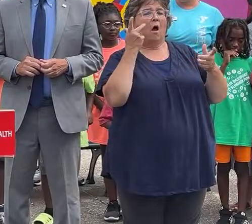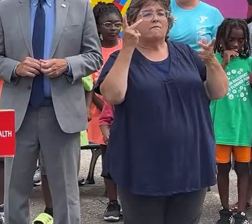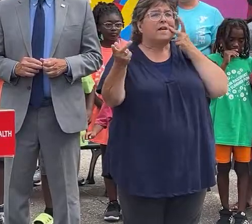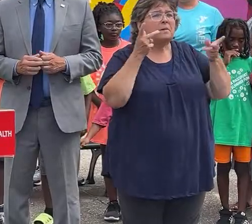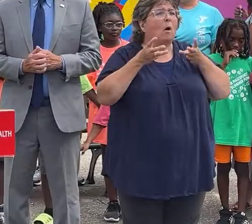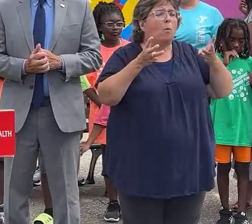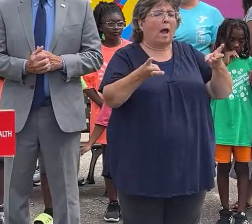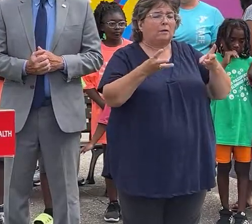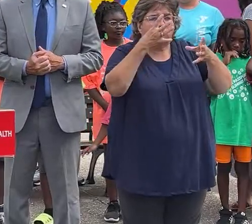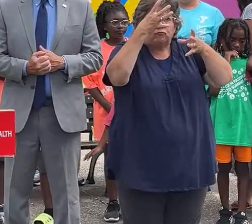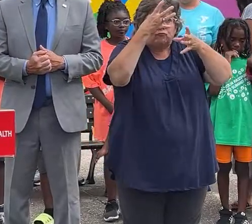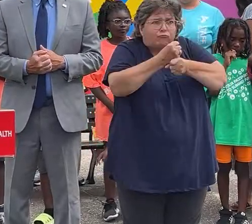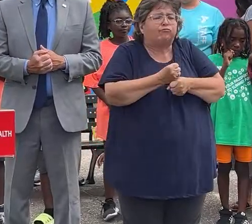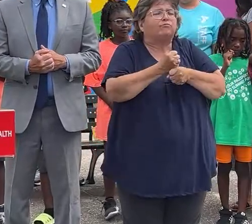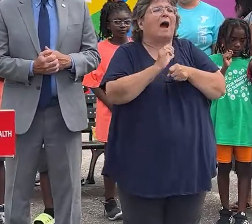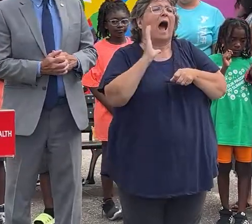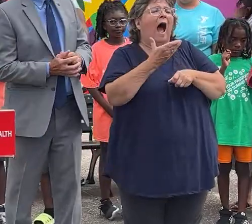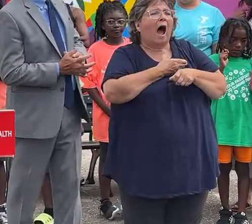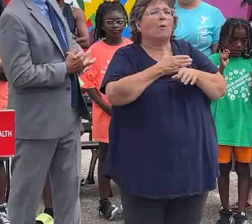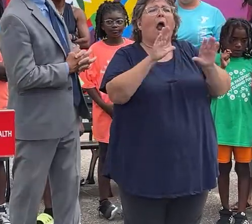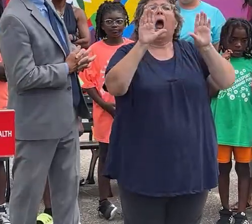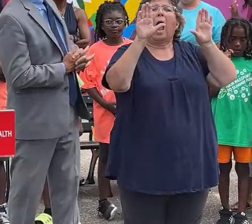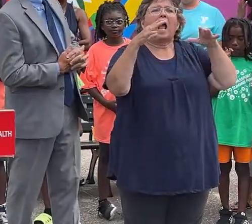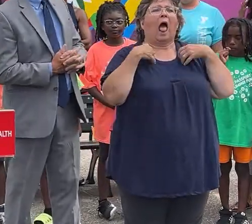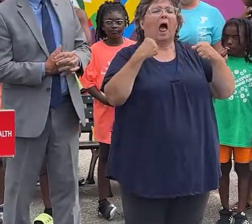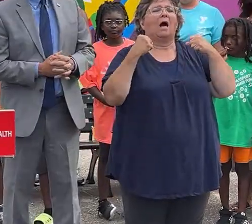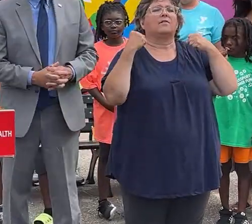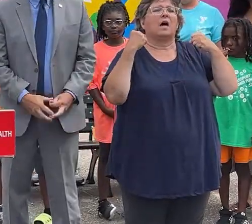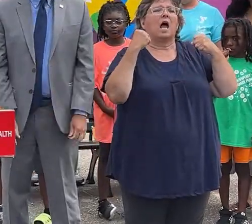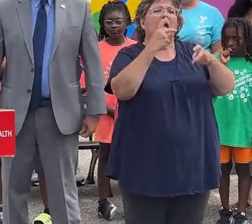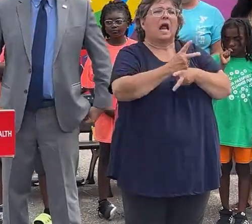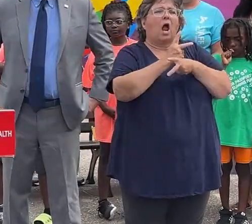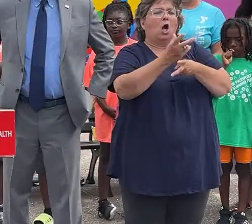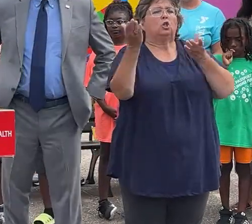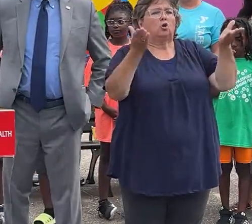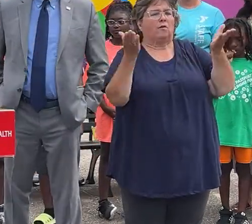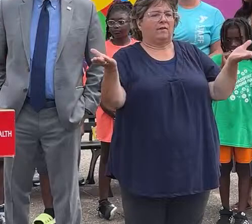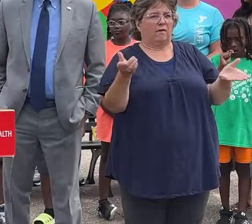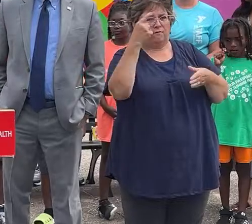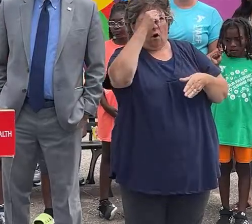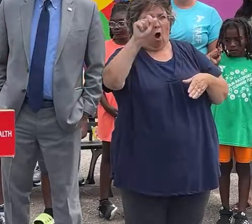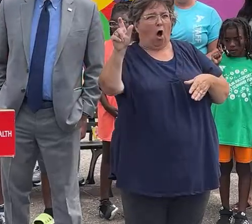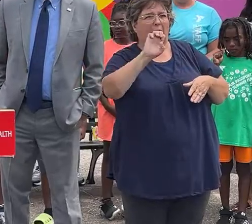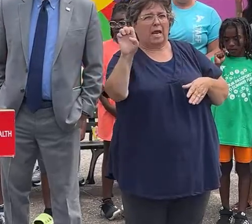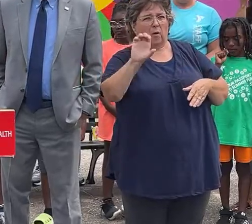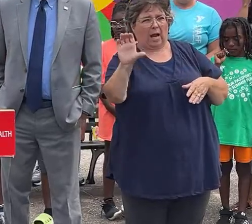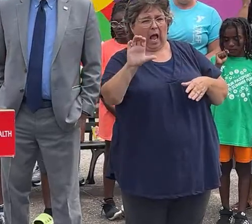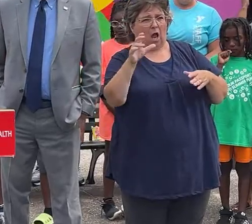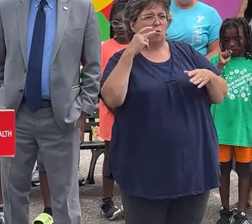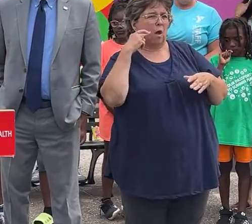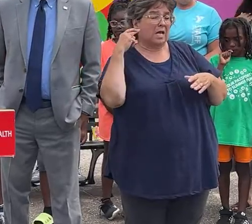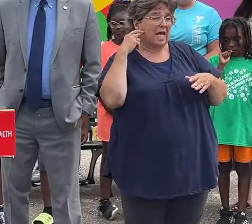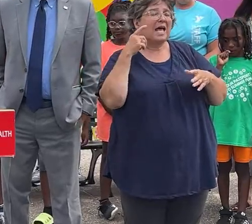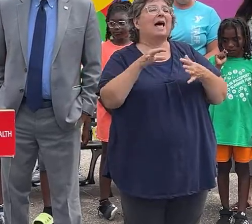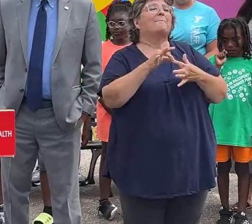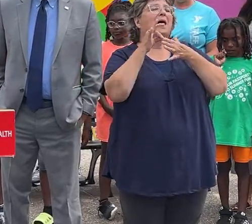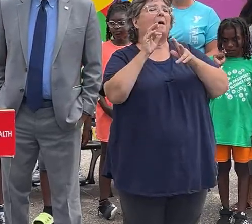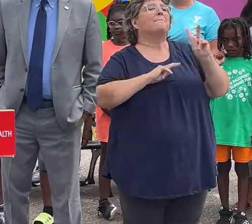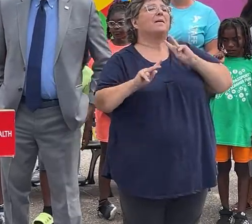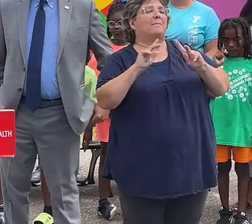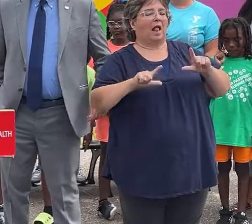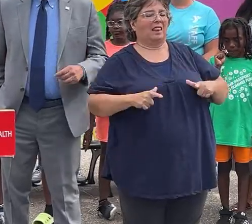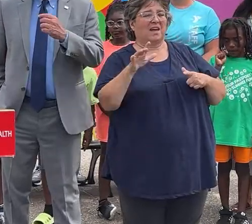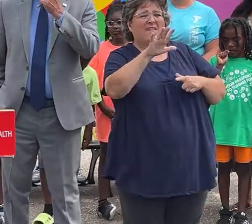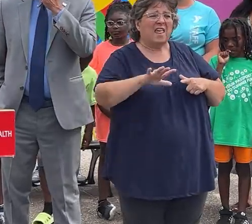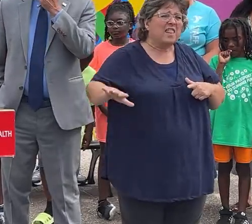way to draw attention to our excellent healthcare services that we're providing for all Erie County residents, especially the people that